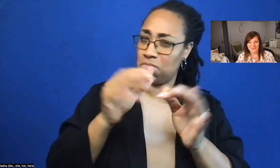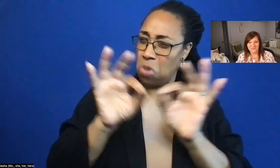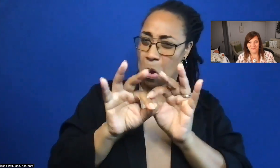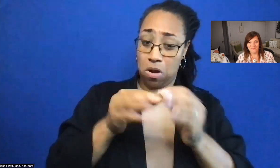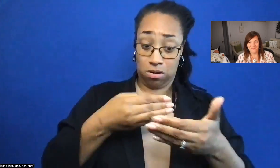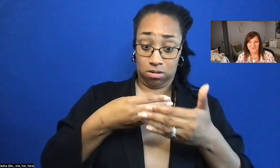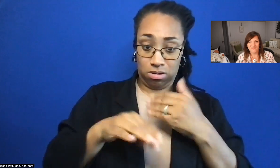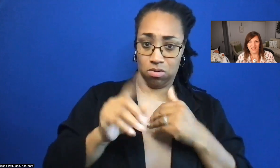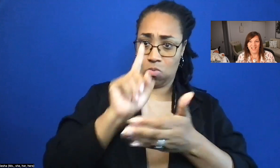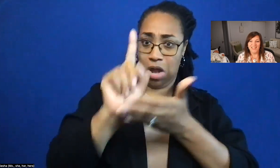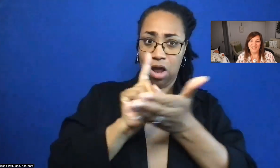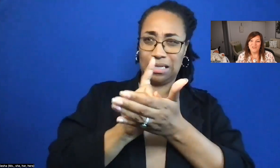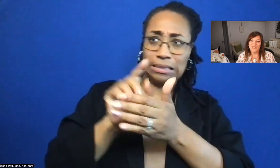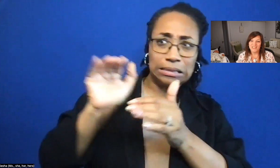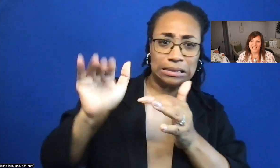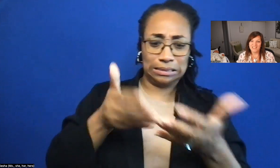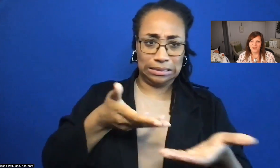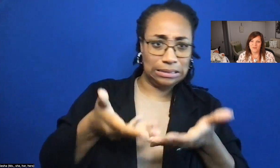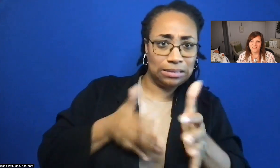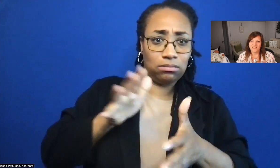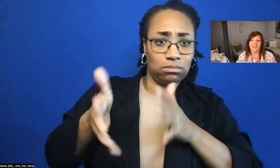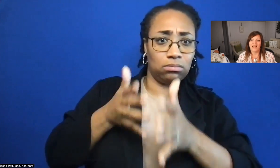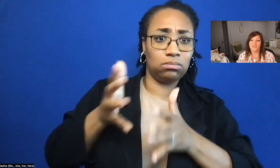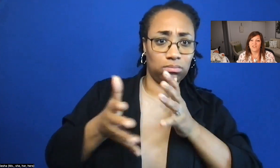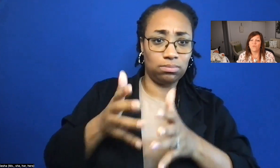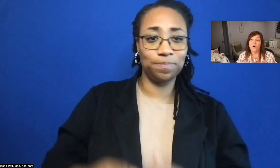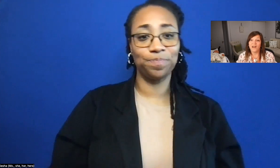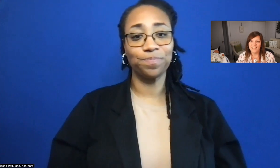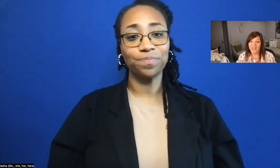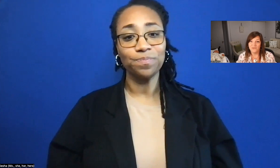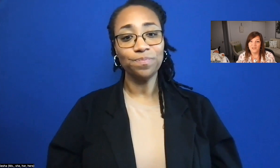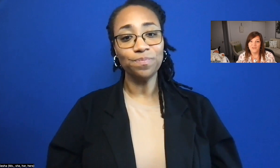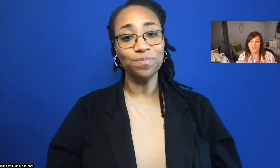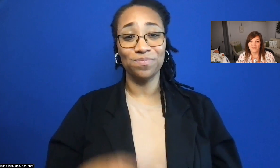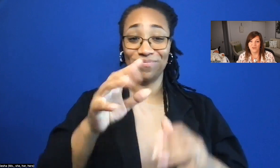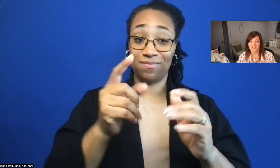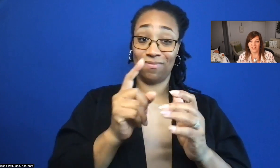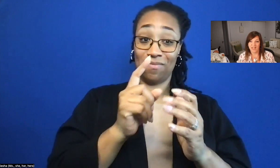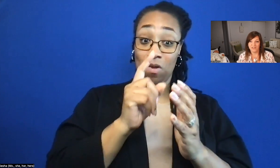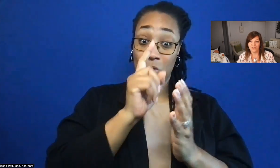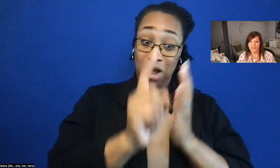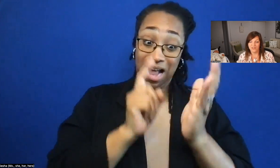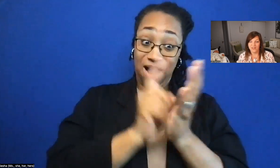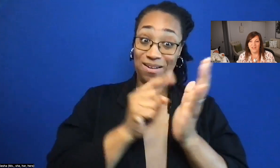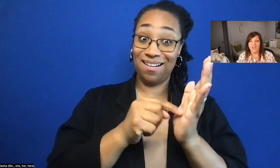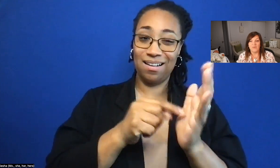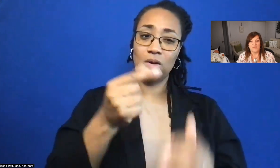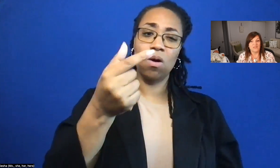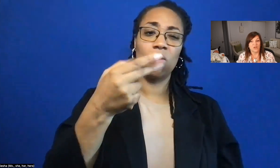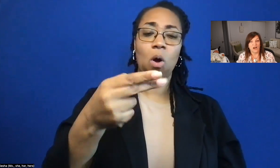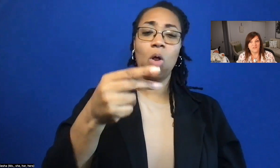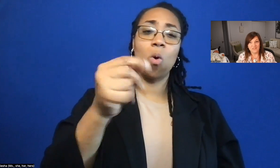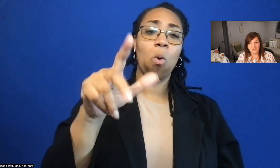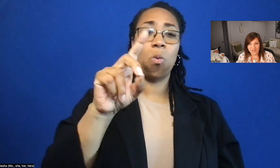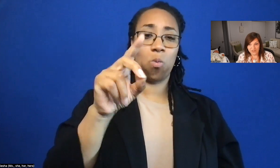hour. It usually takes babies an average of 1 hour for their first latch. Babies